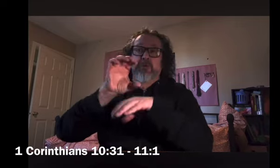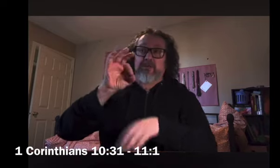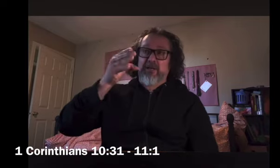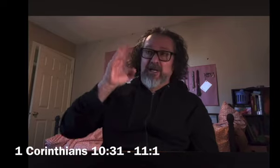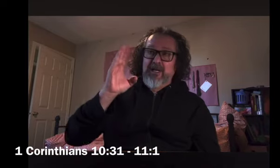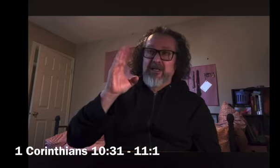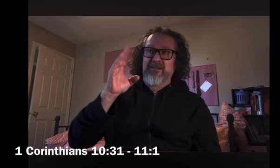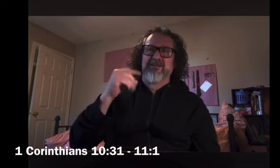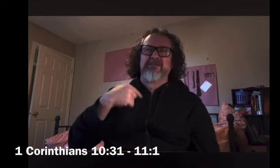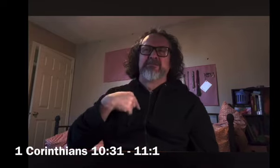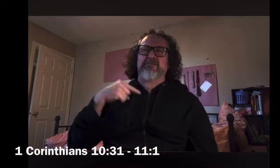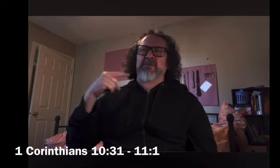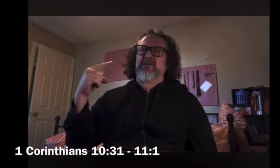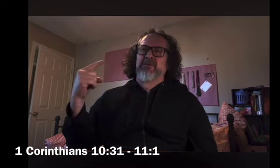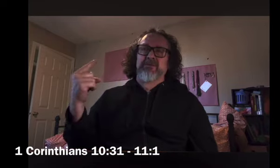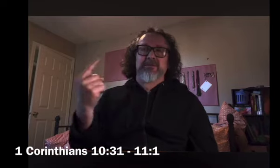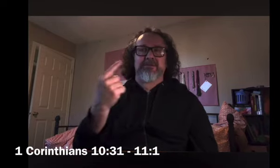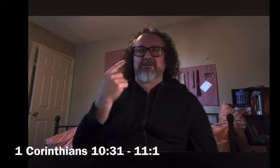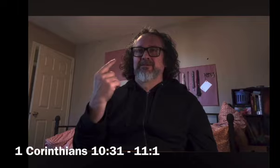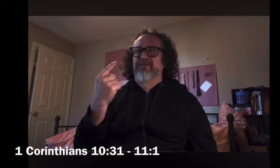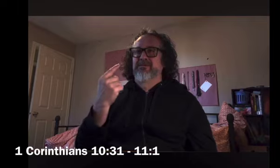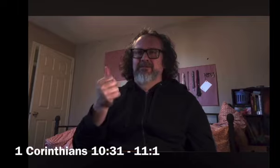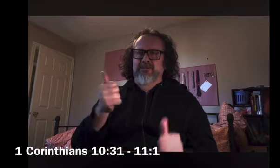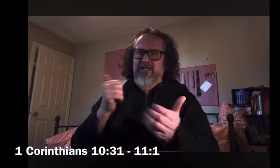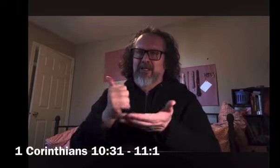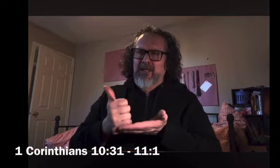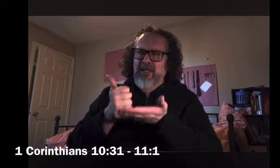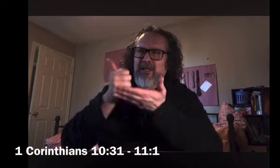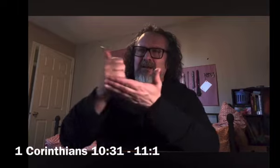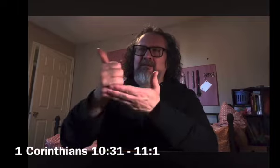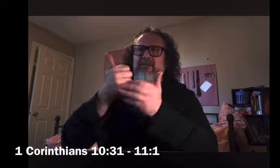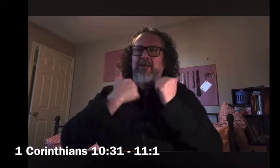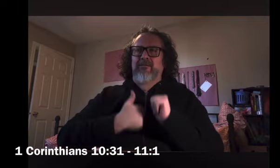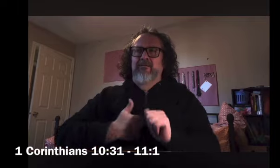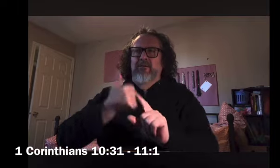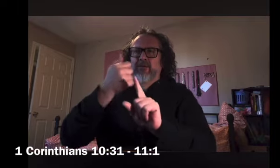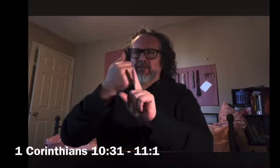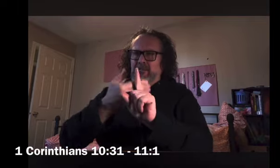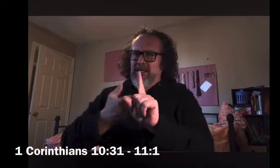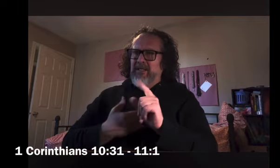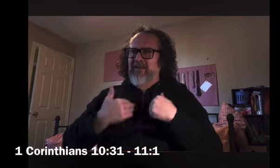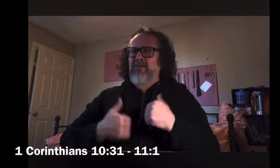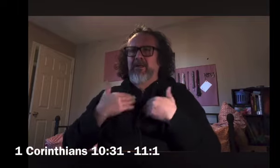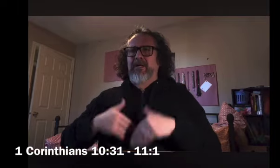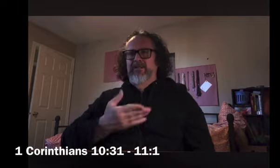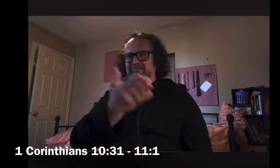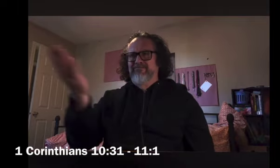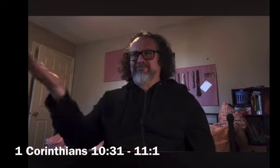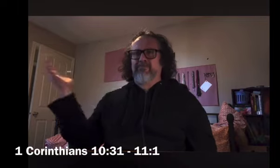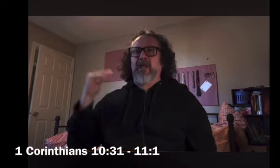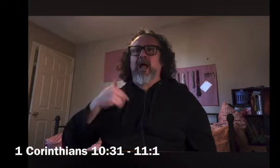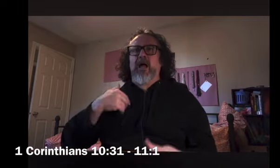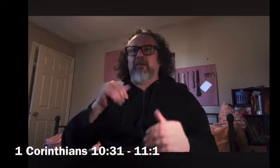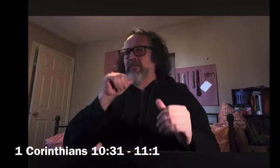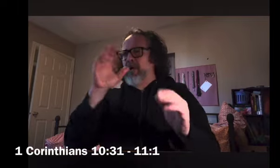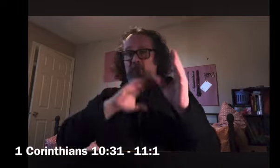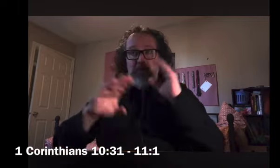or the Church of God, just as I try to please everyone in every way,